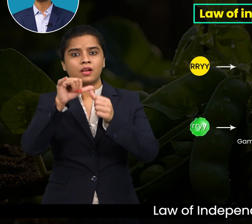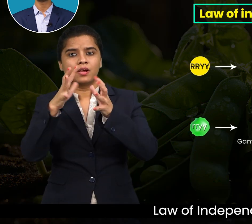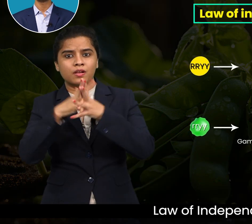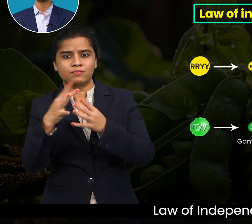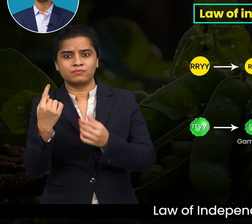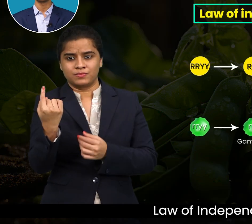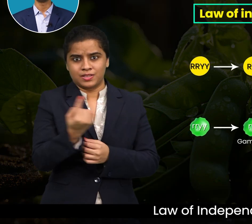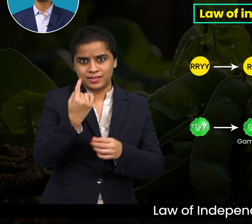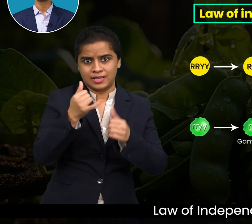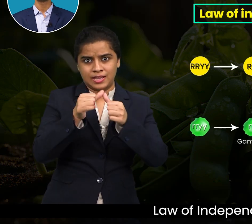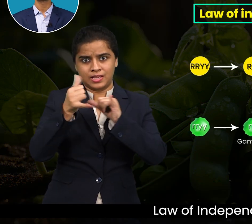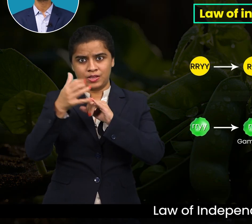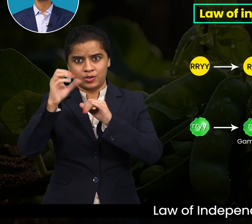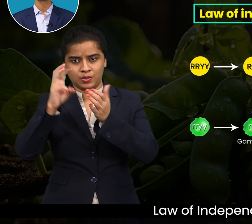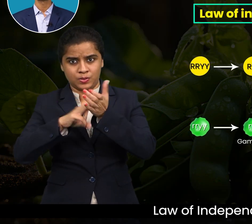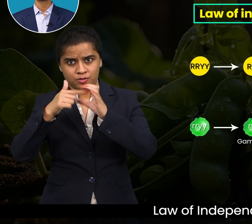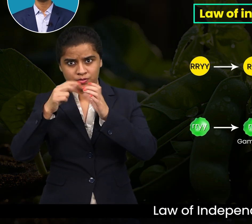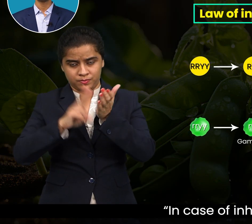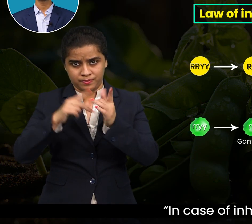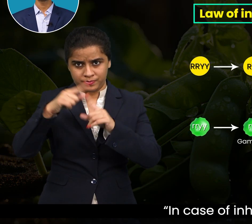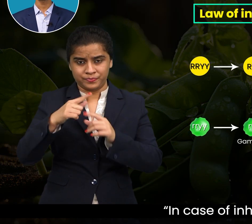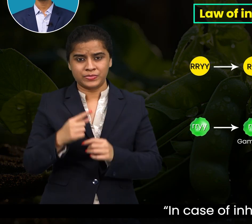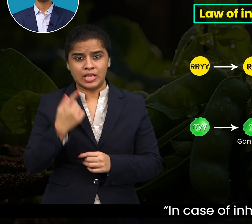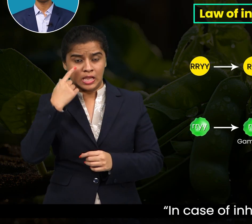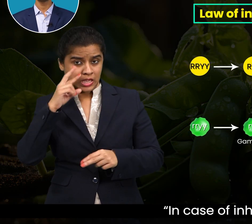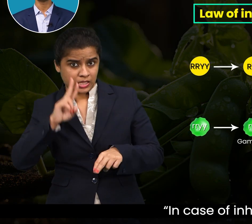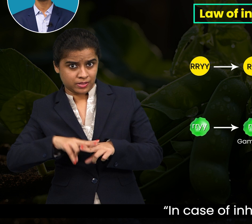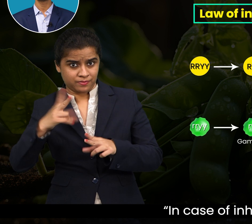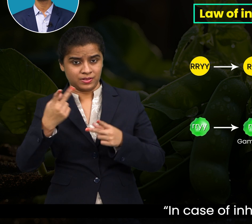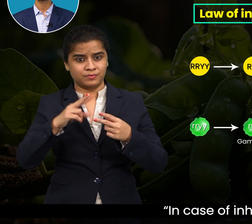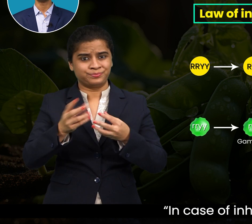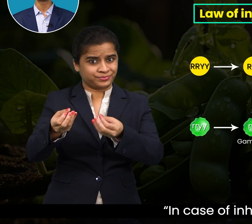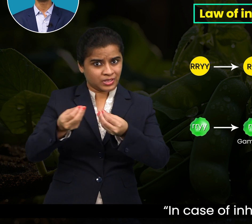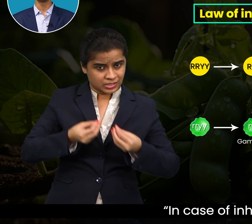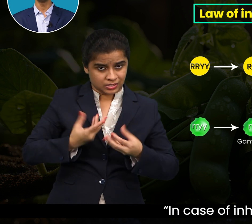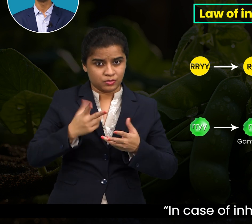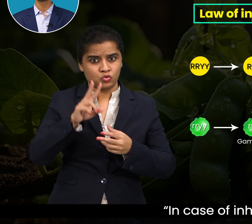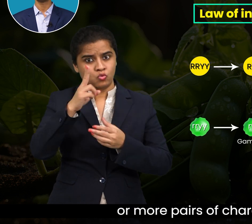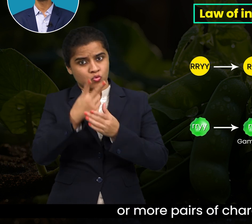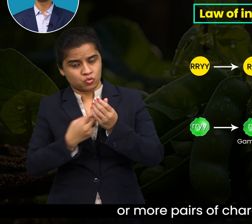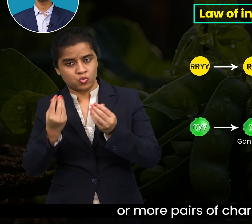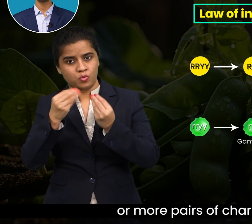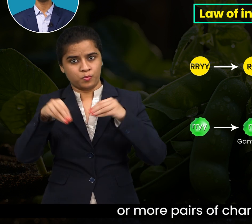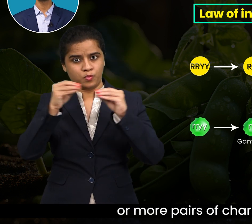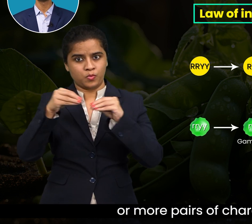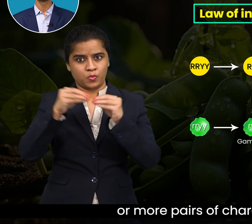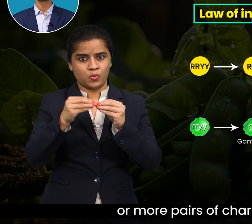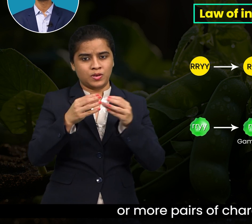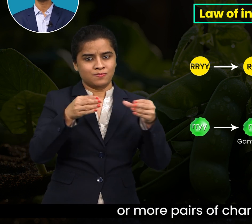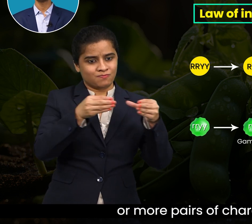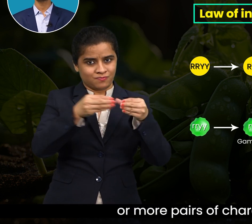Law of independent assortment. In case of inheritance of two or more